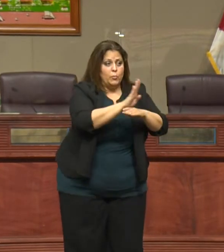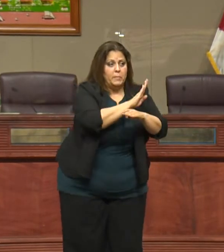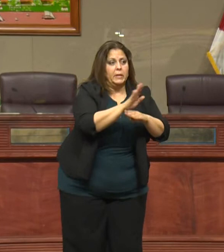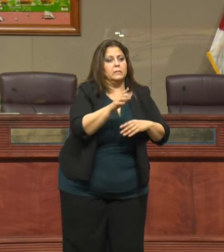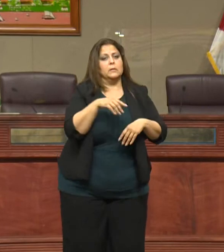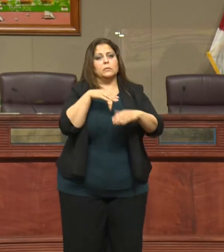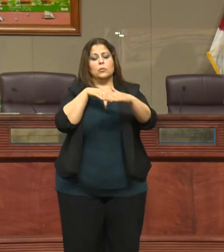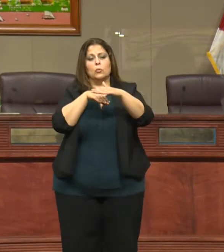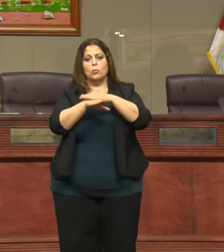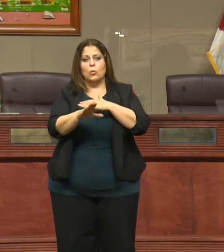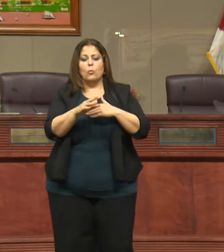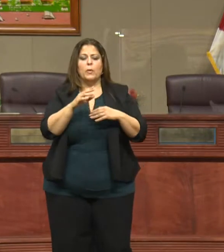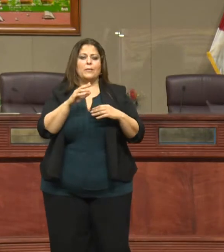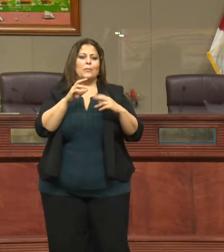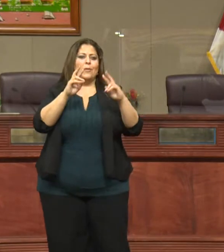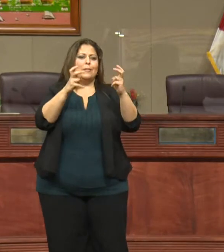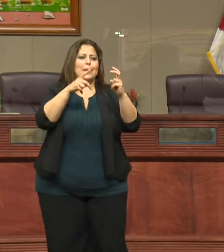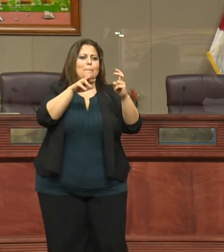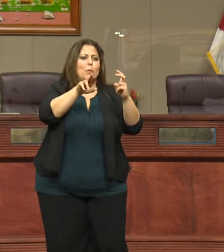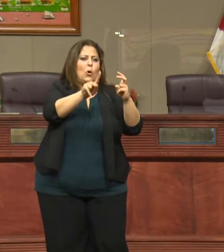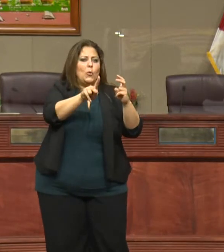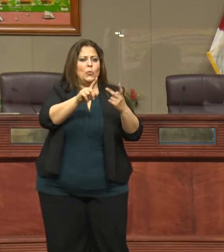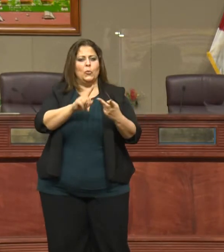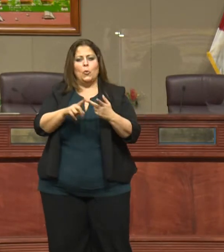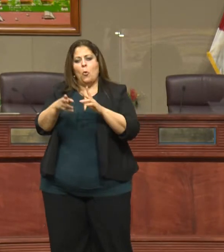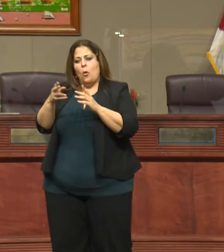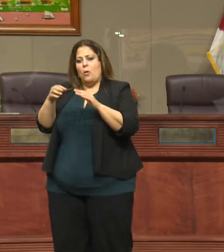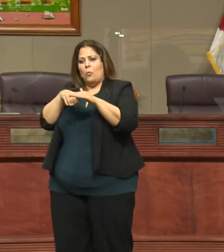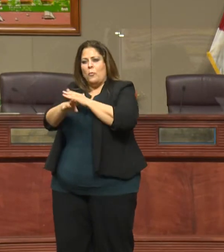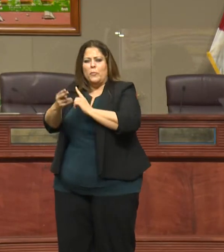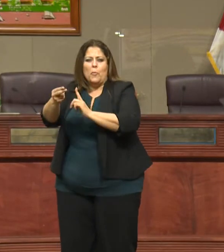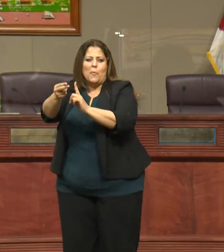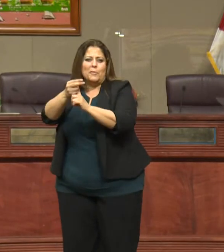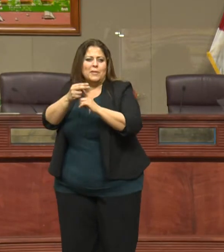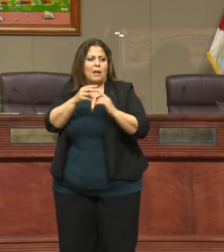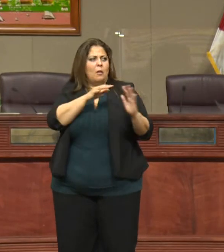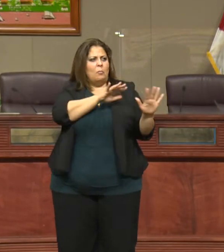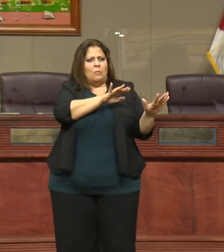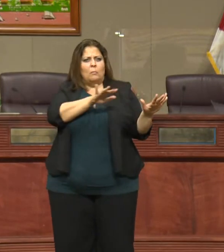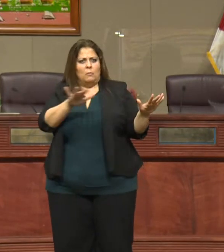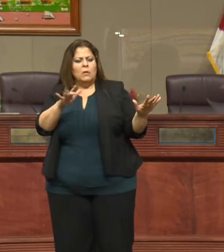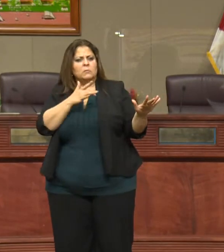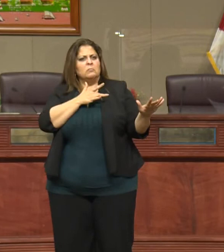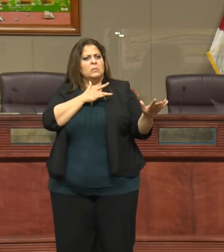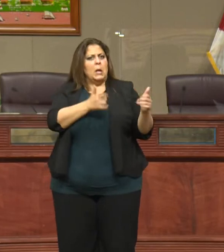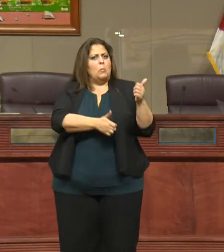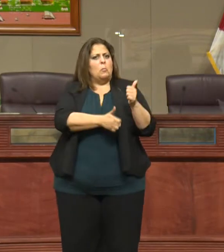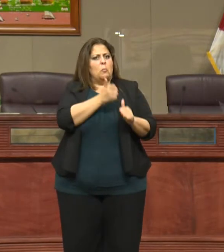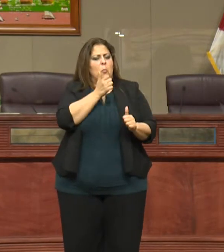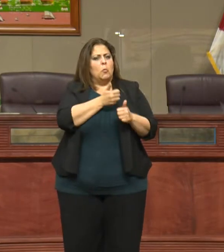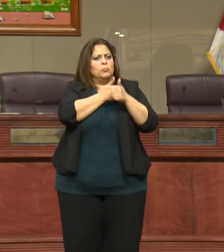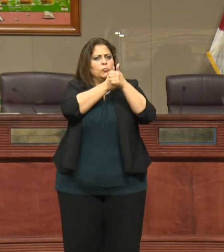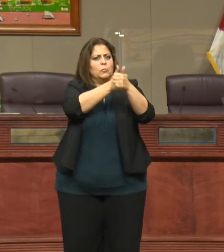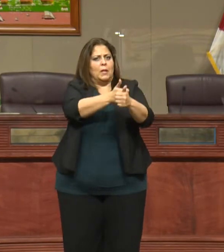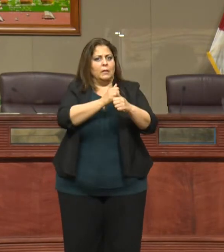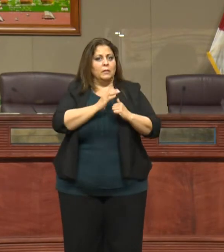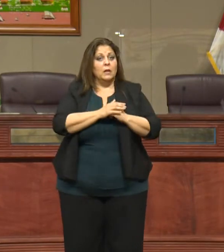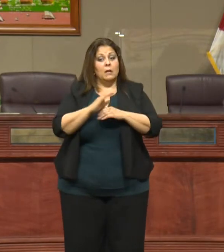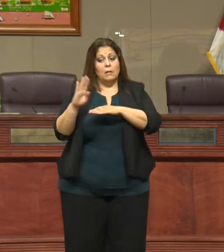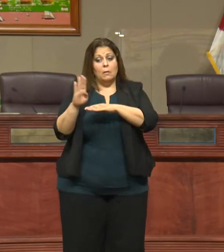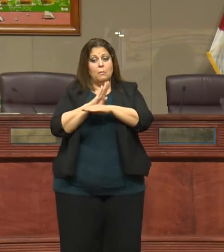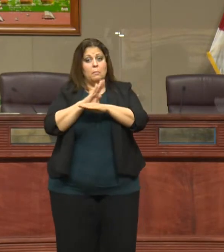tourist attractions, our hotels, they're generally compliant. When our compliance teams go out and inspect